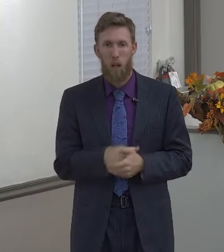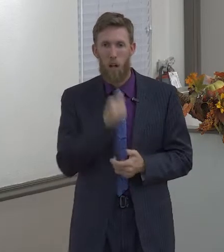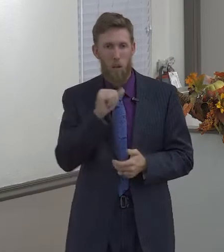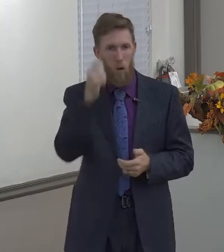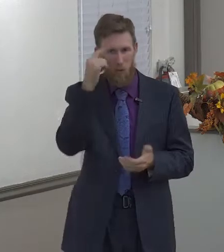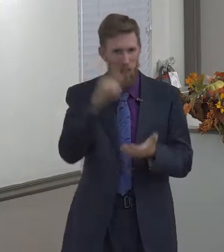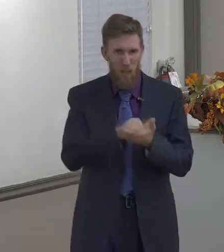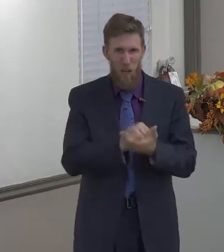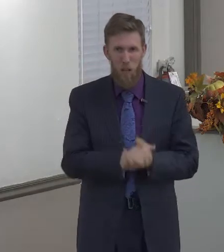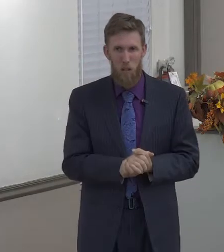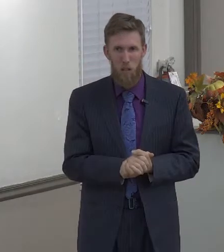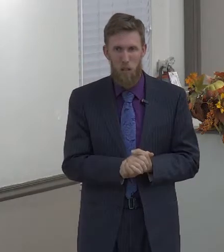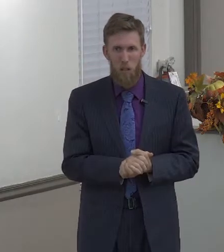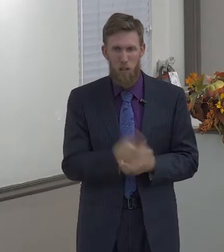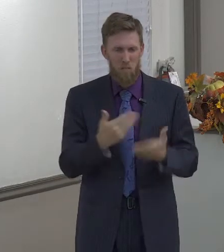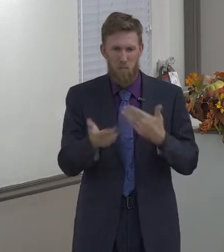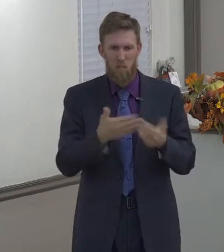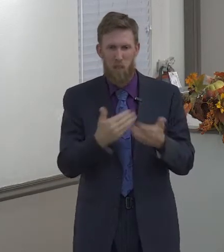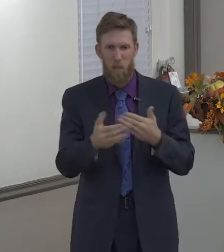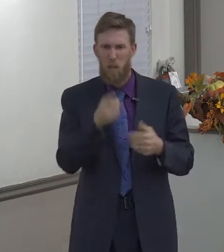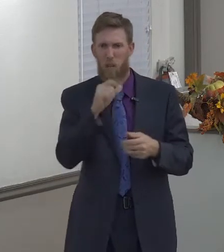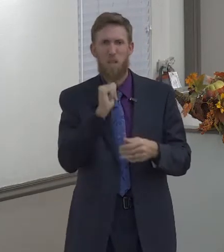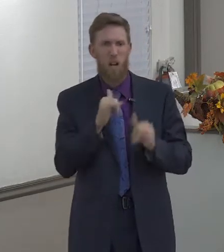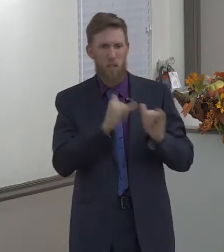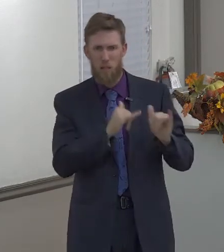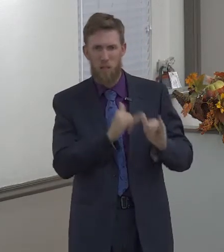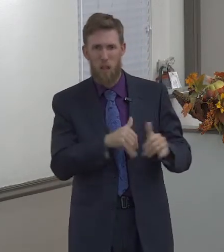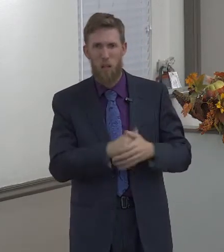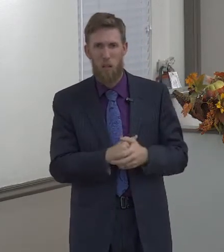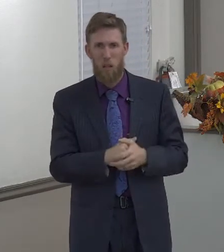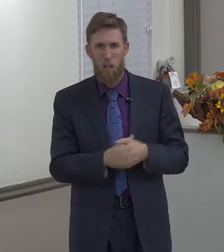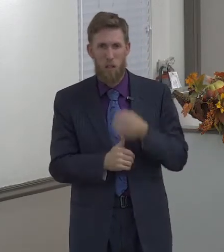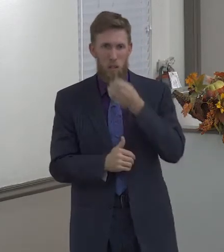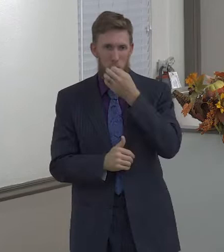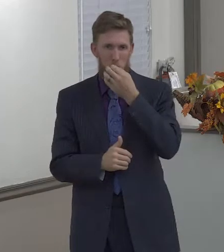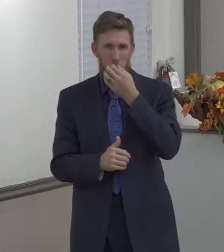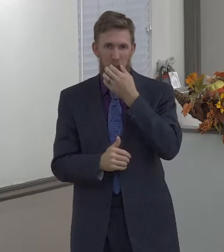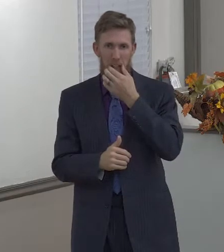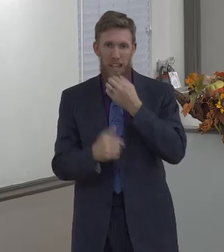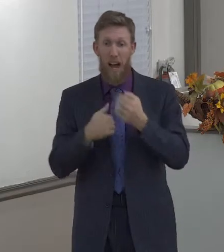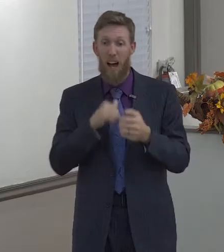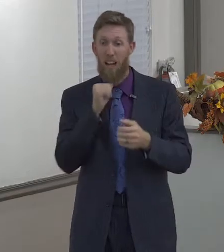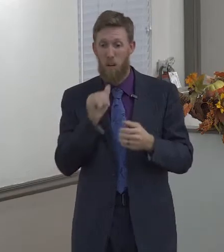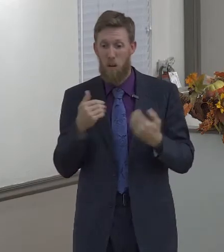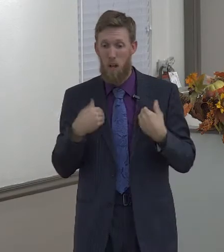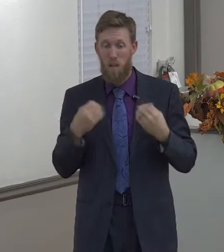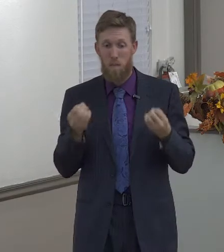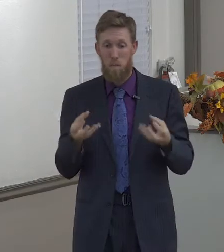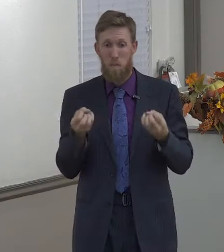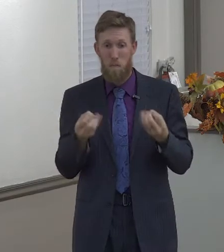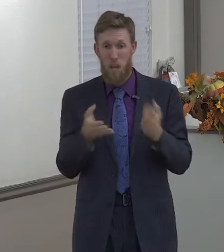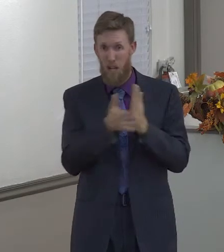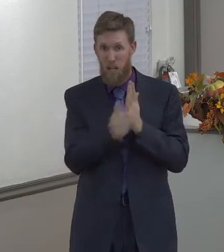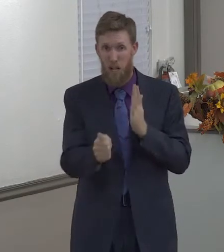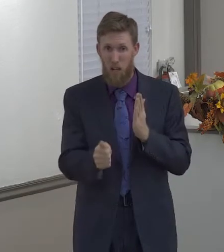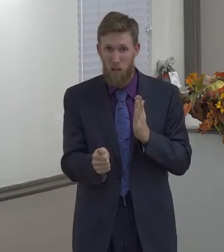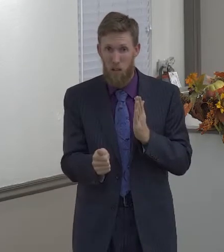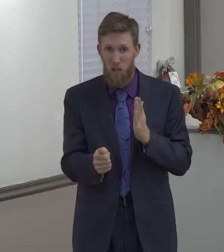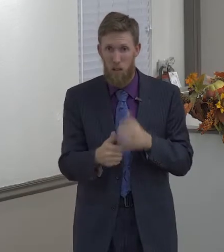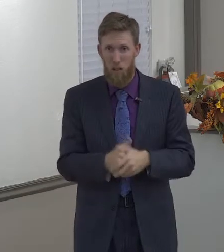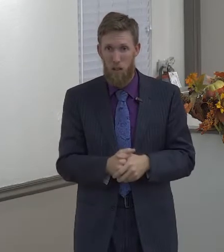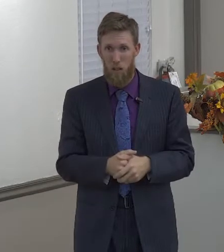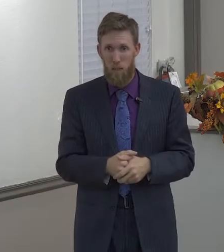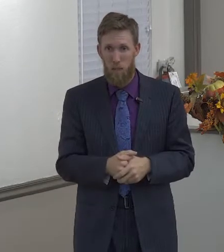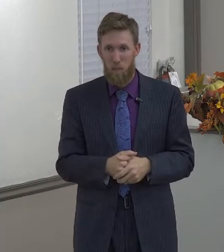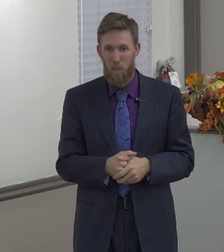of them. And you can tell. There's a lot of talents that each of us don't have. God gave